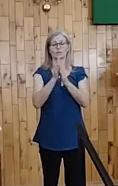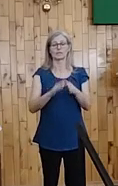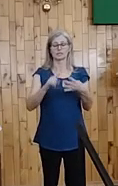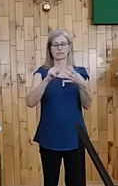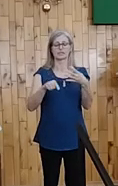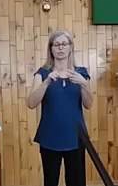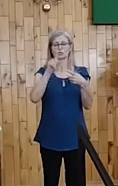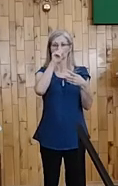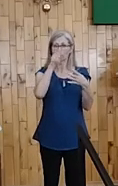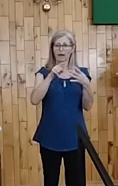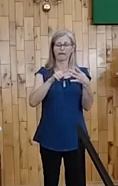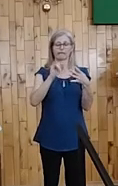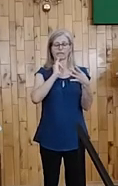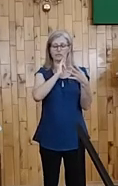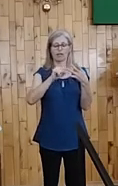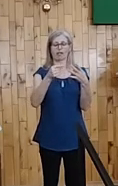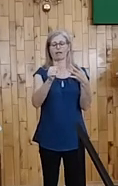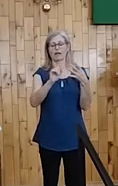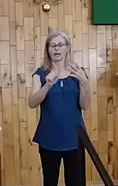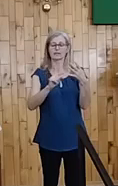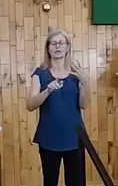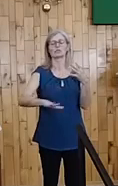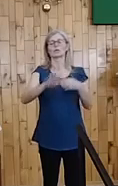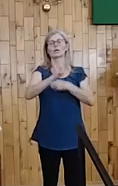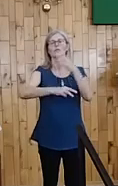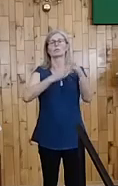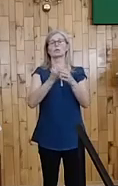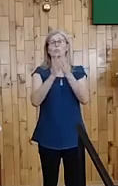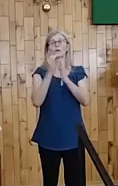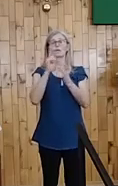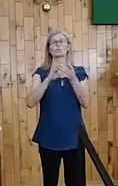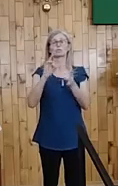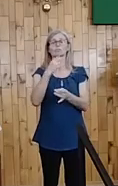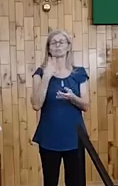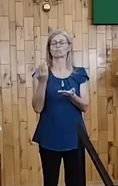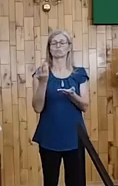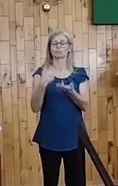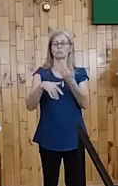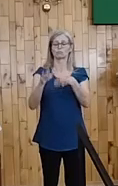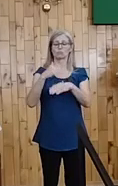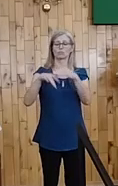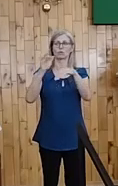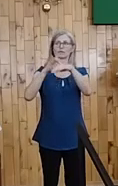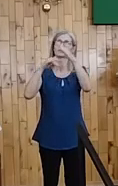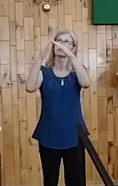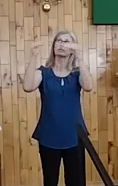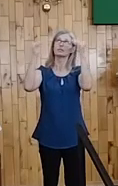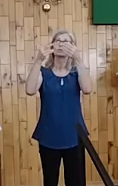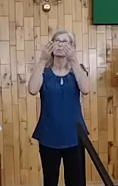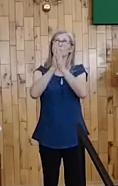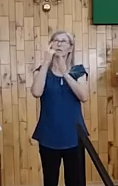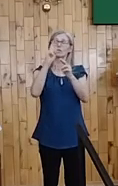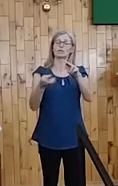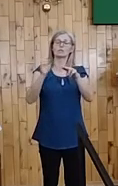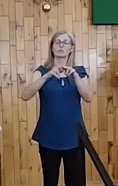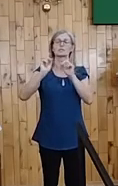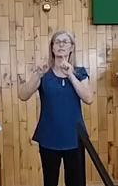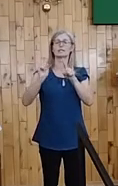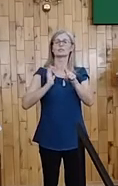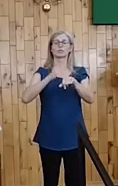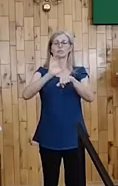world. We pray for the souls in purgatory. We pray for an increase in attendance to our chapel and a